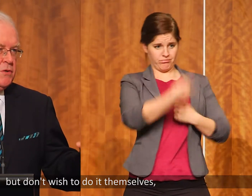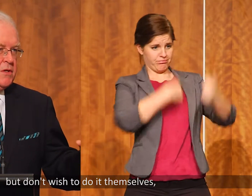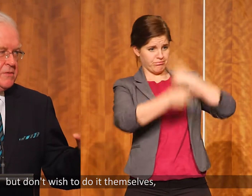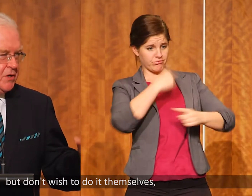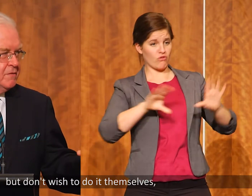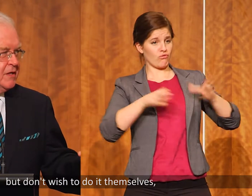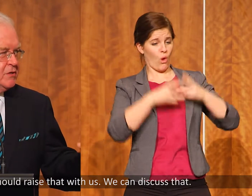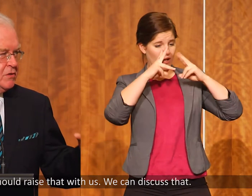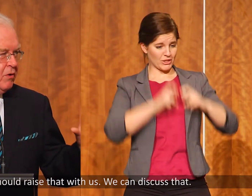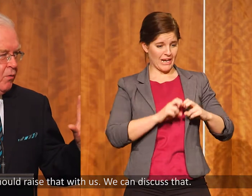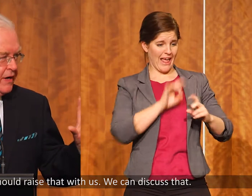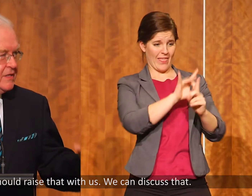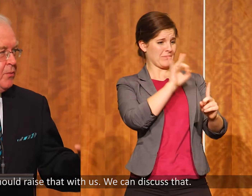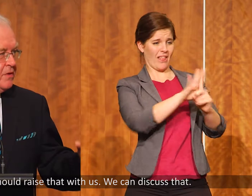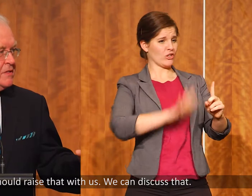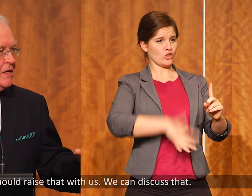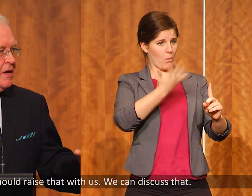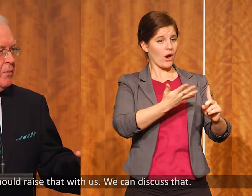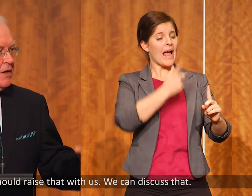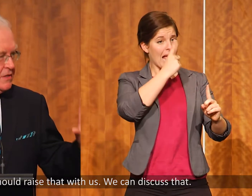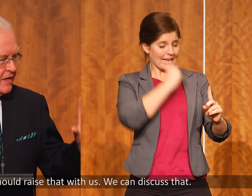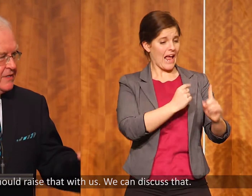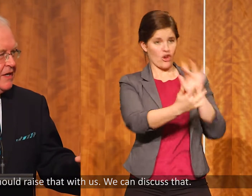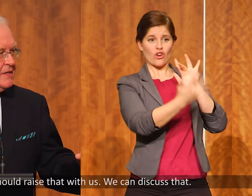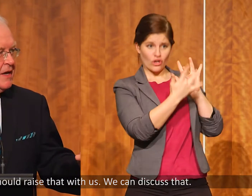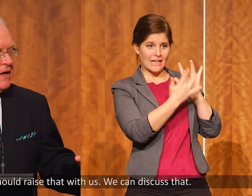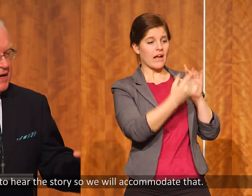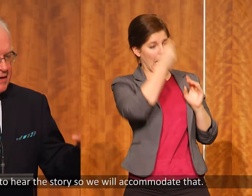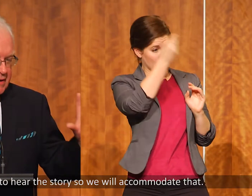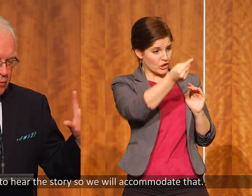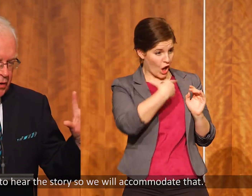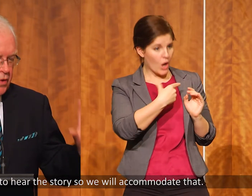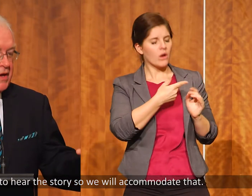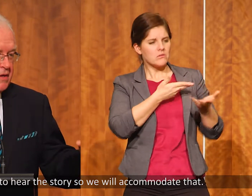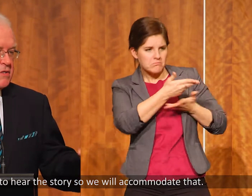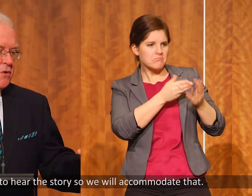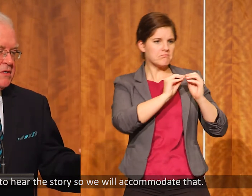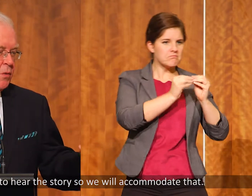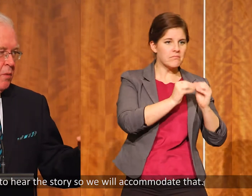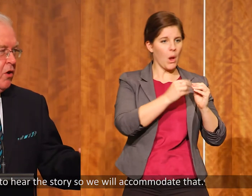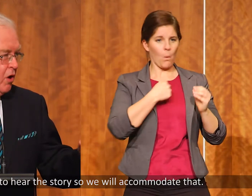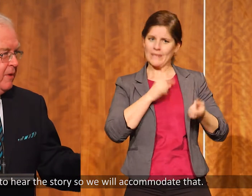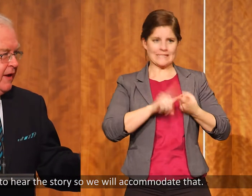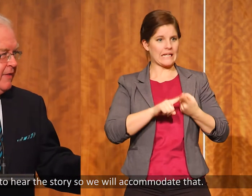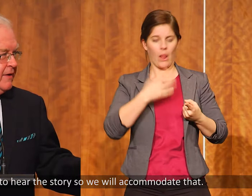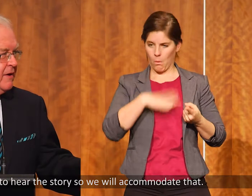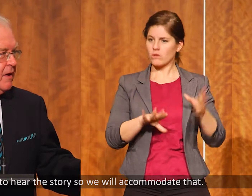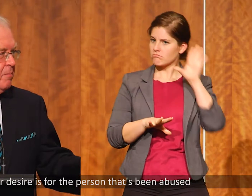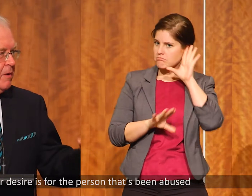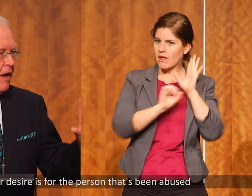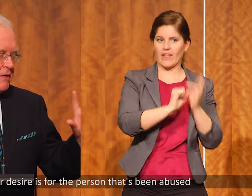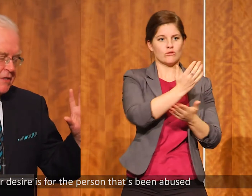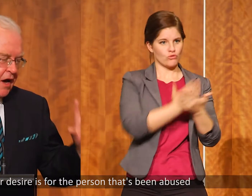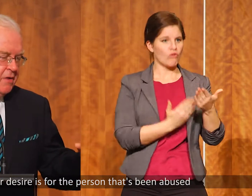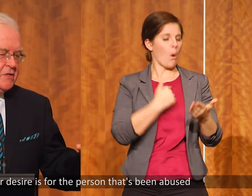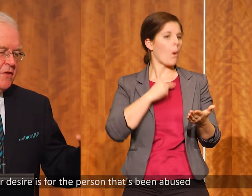wish to do it themselves, they should raise that with us. We can discuss that, and we want to hear the story, so we will accommodate that.